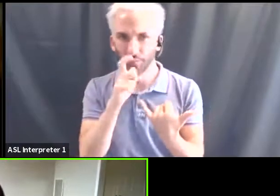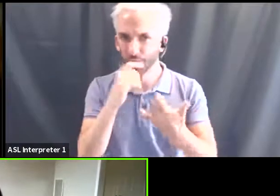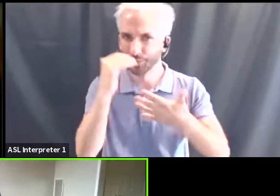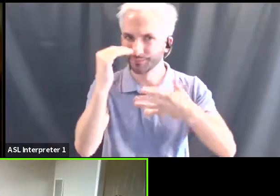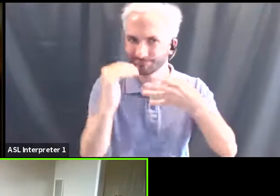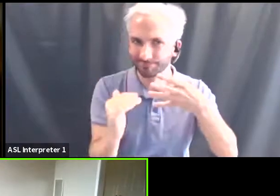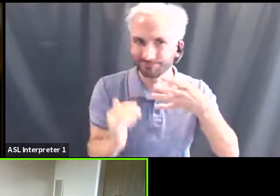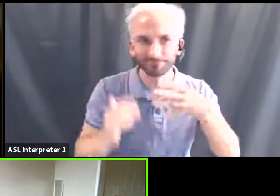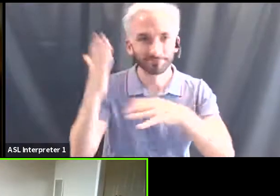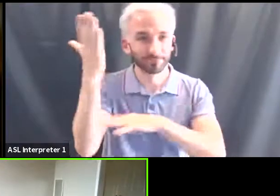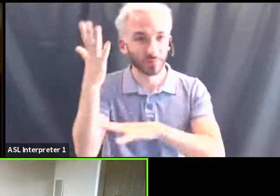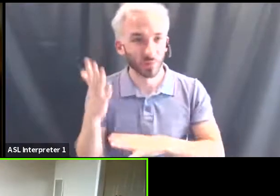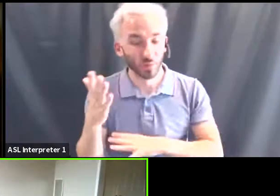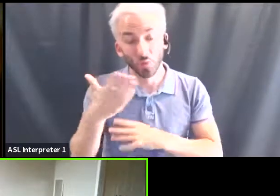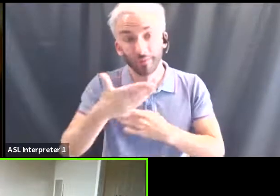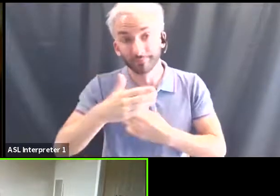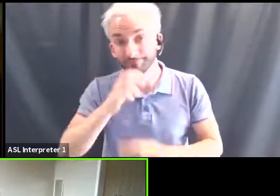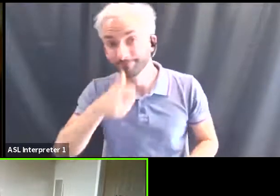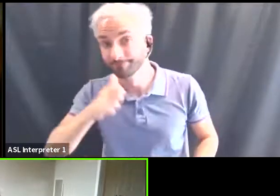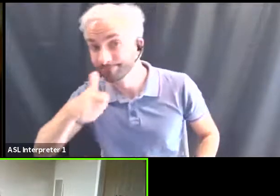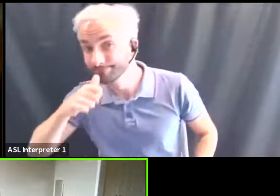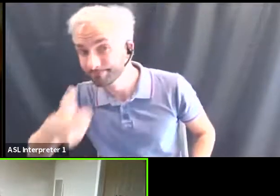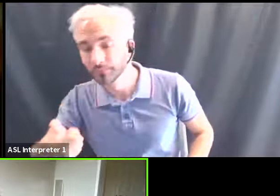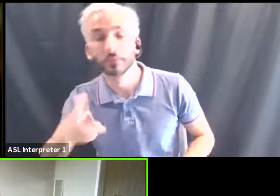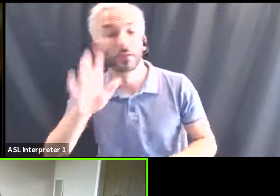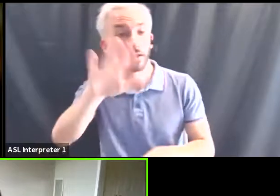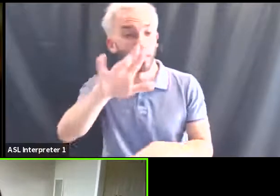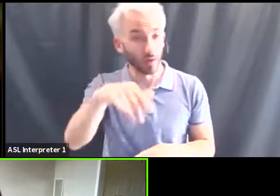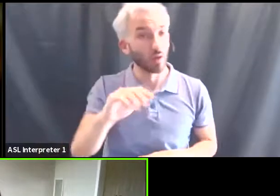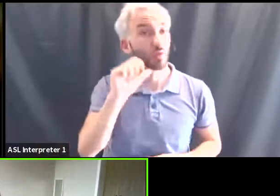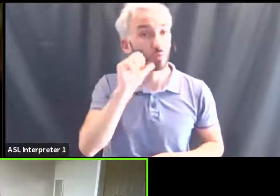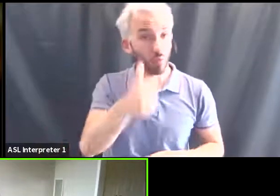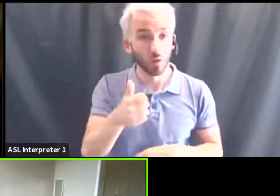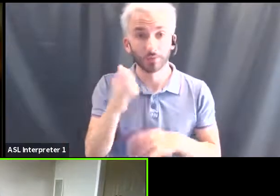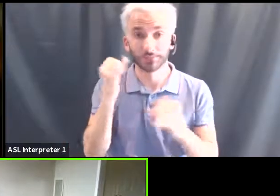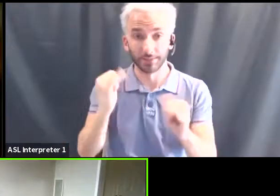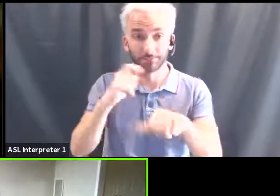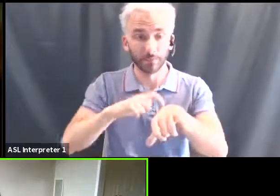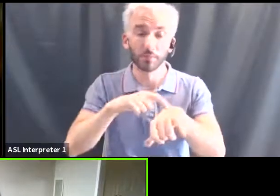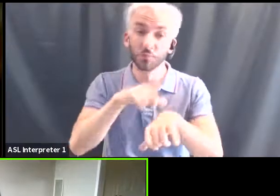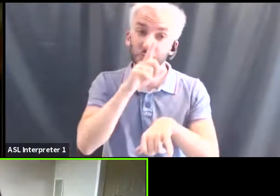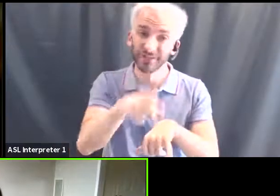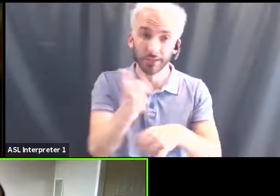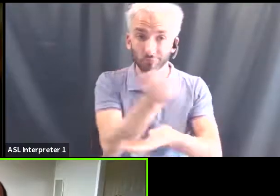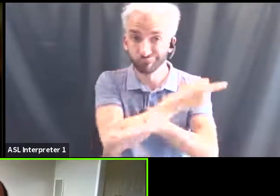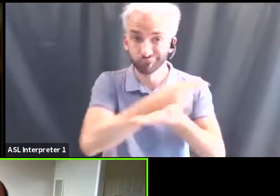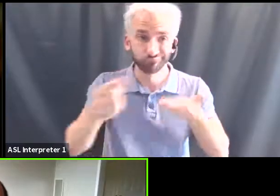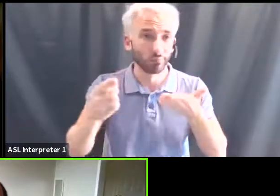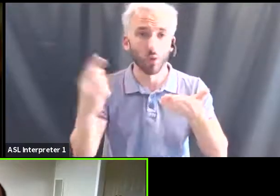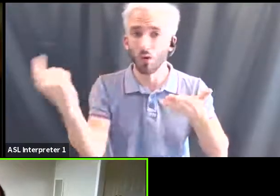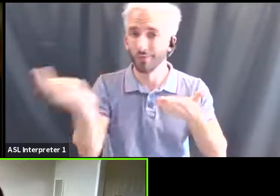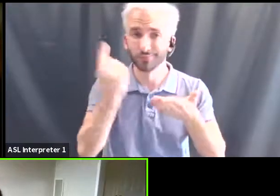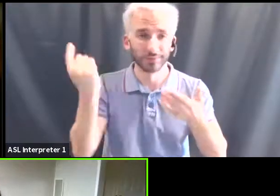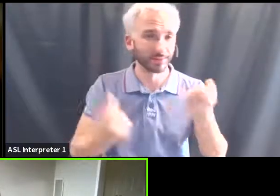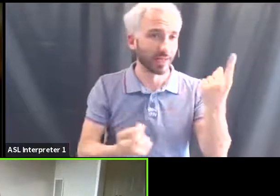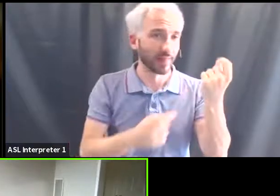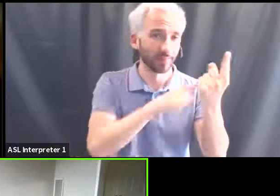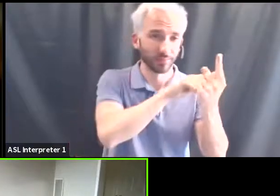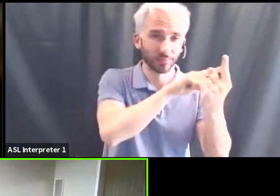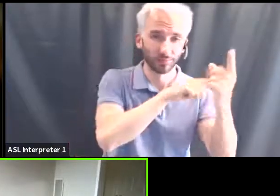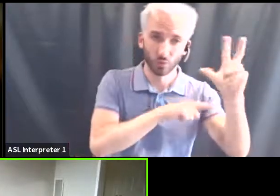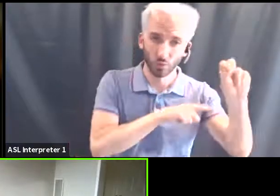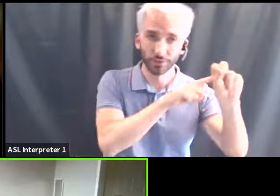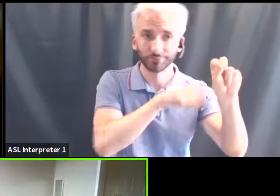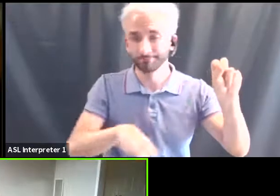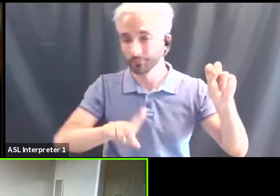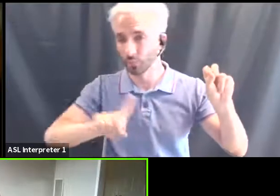happening for the rest of the week, tomorrow at the same time, so every day it's 11:30 to 1, tomorrow at the same time, we're having